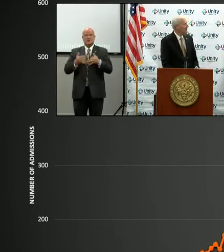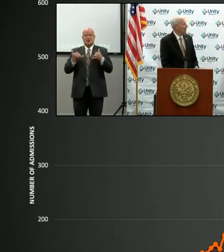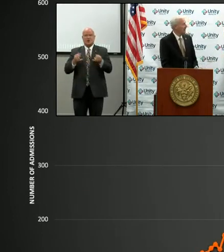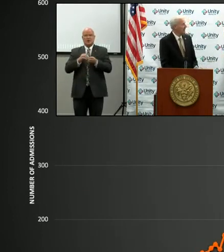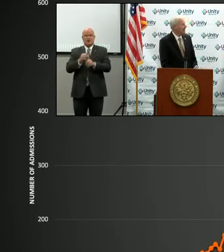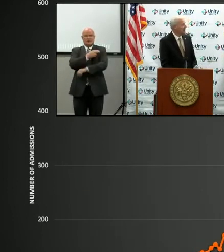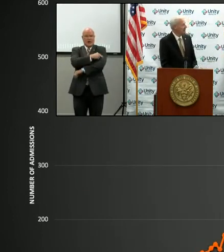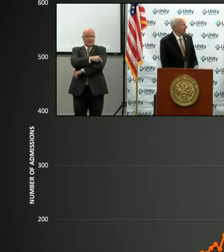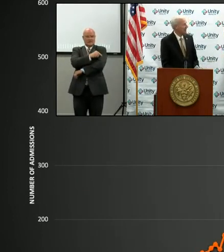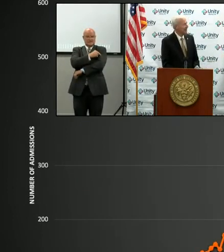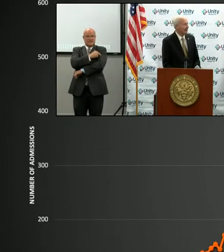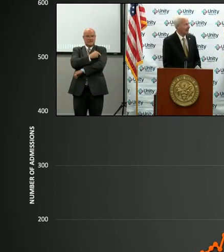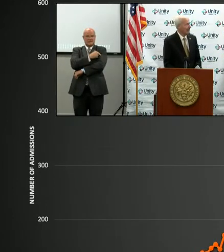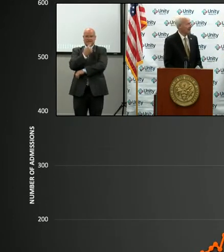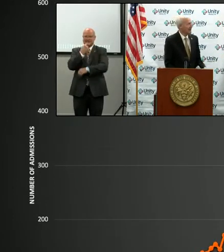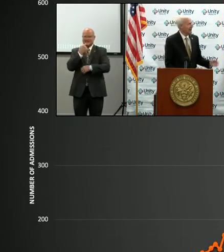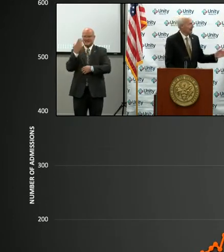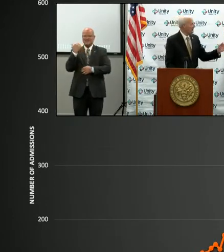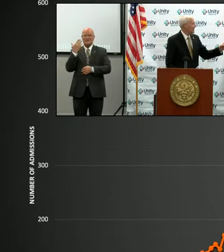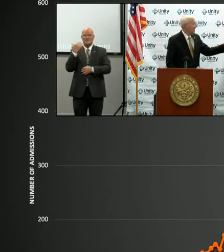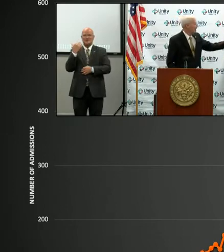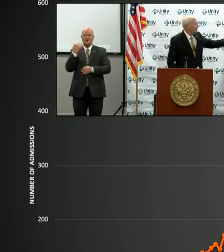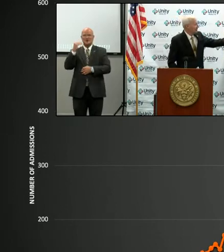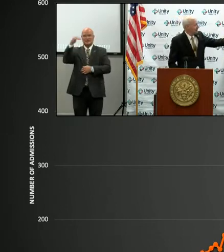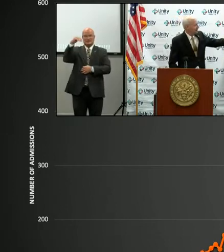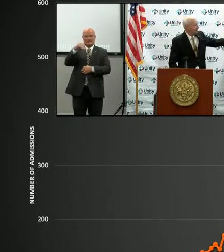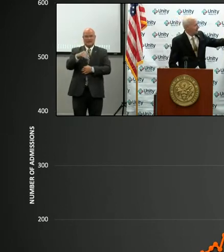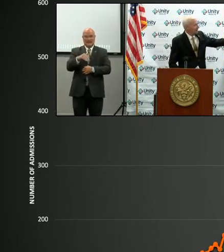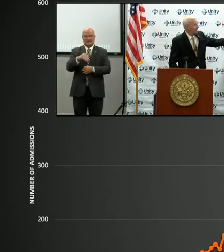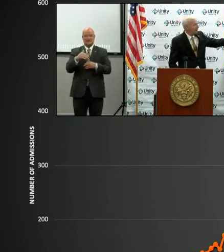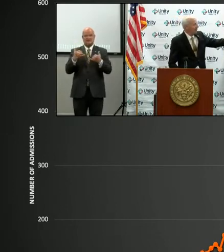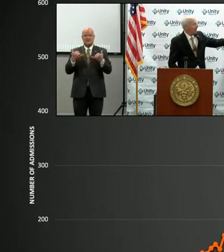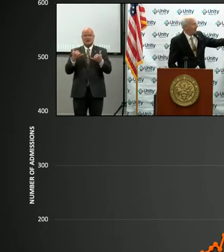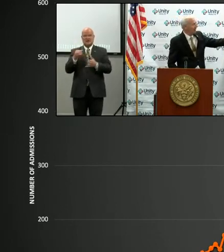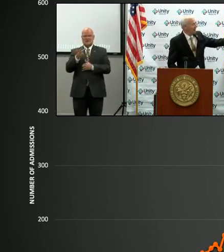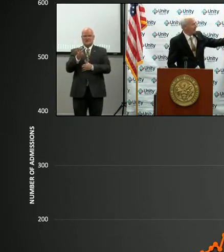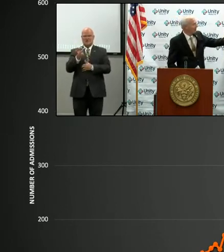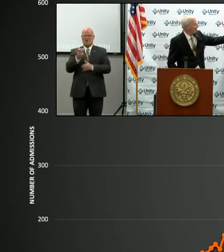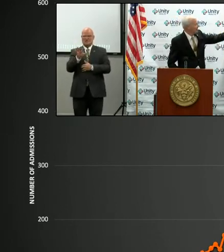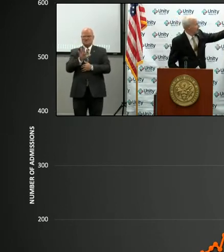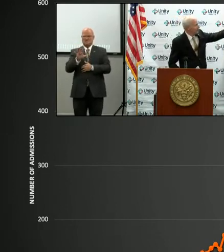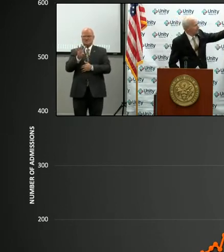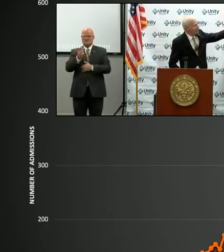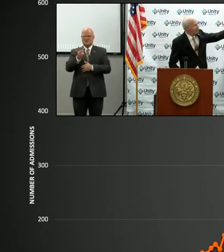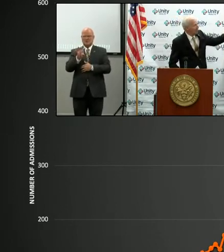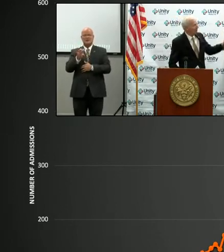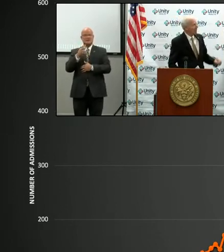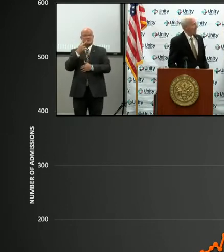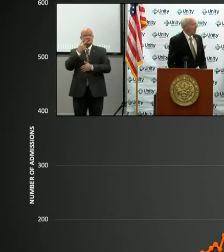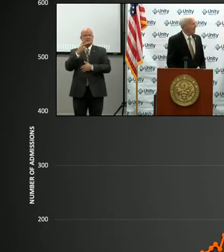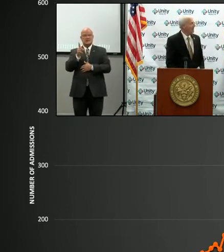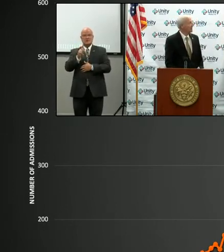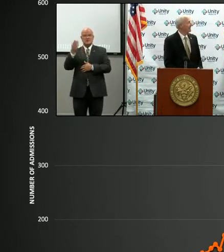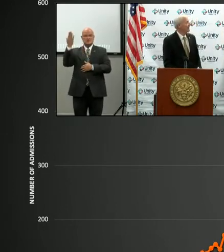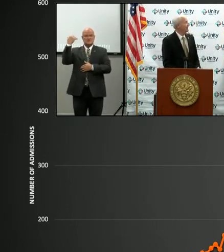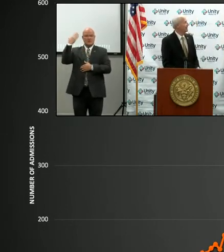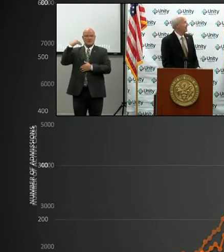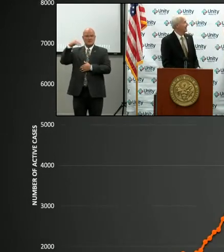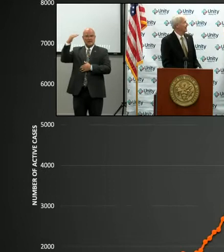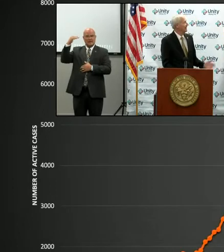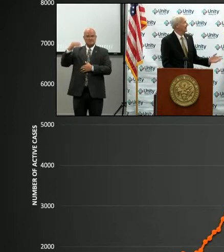of hospitalized, as I indicated, is down right at the 400 level. You can see where we were at the